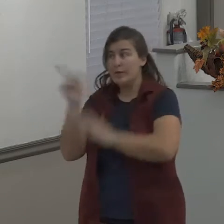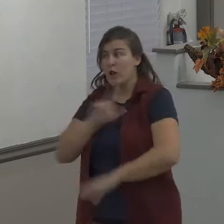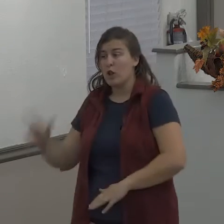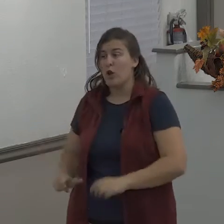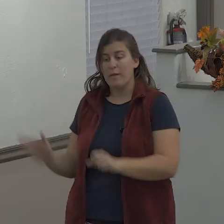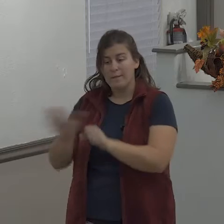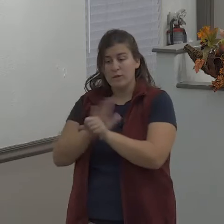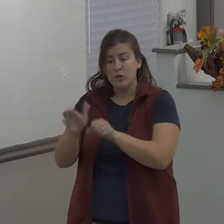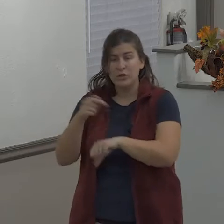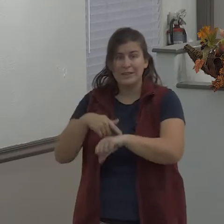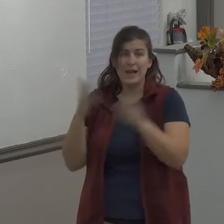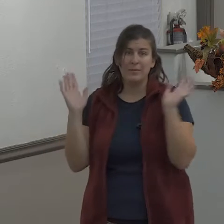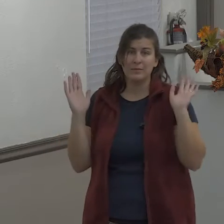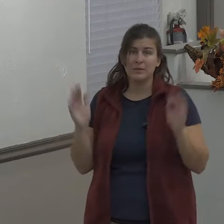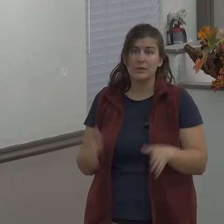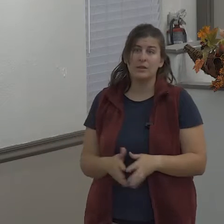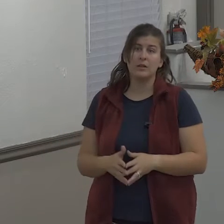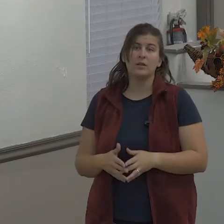Lord.